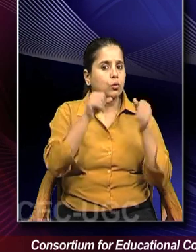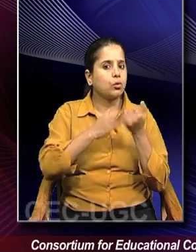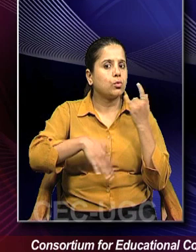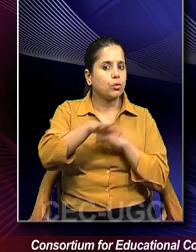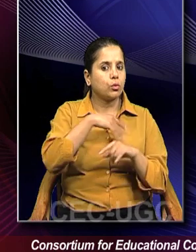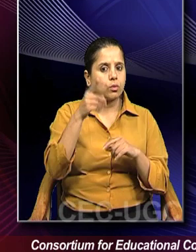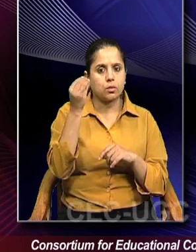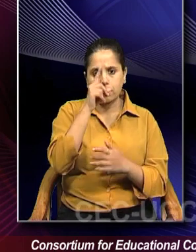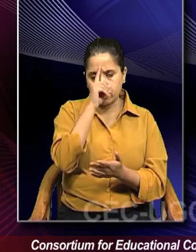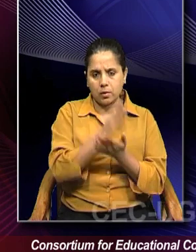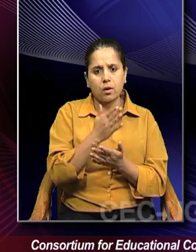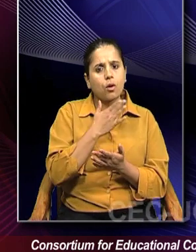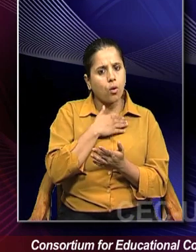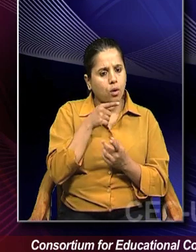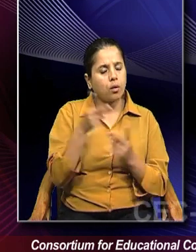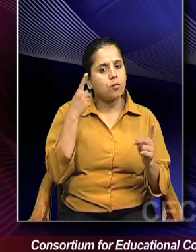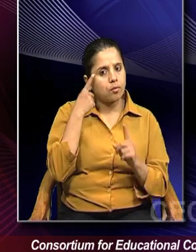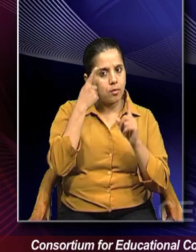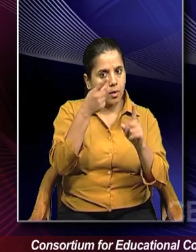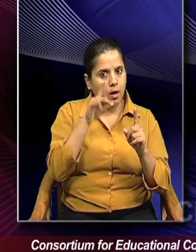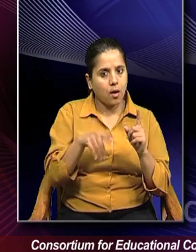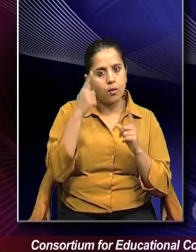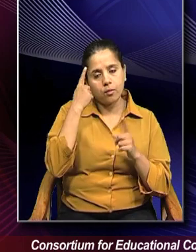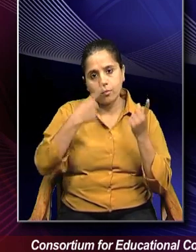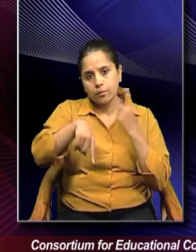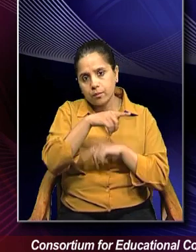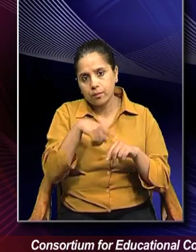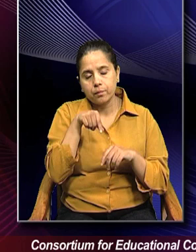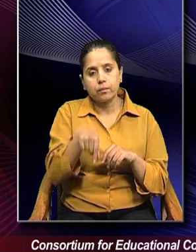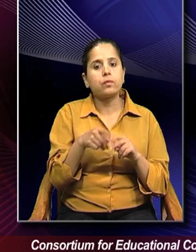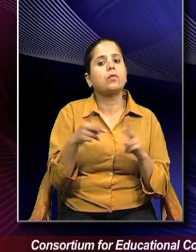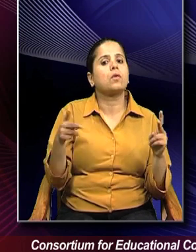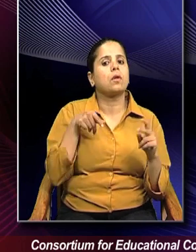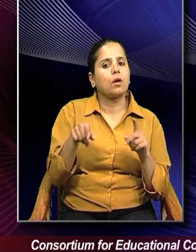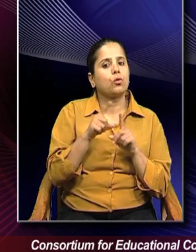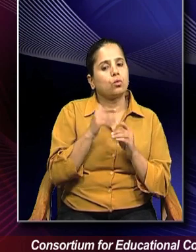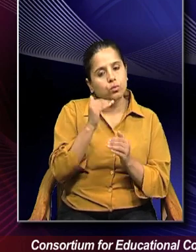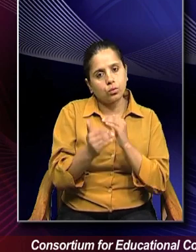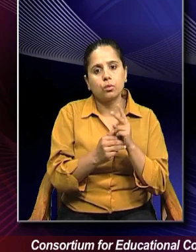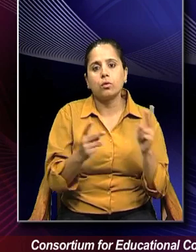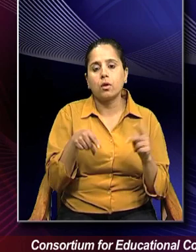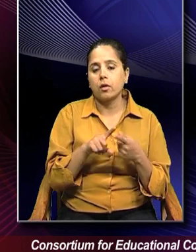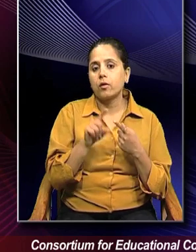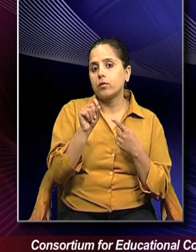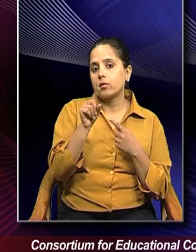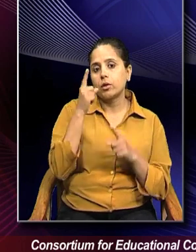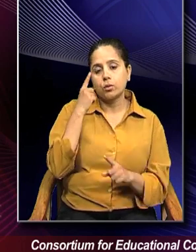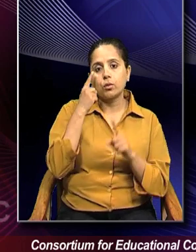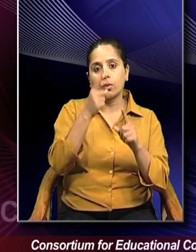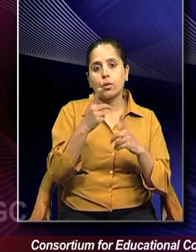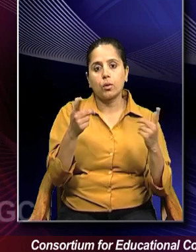there are some objectives and goals that anarchical society pursues. The first goal